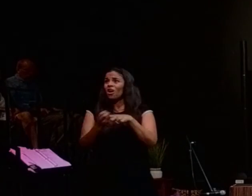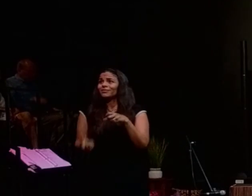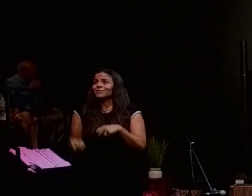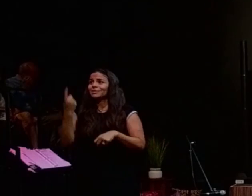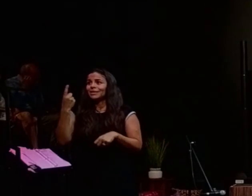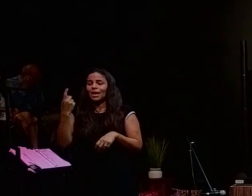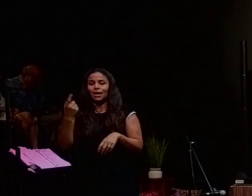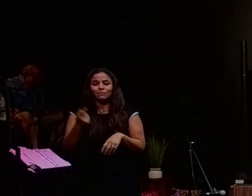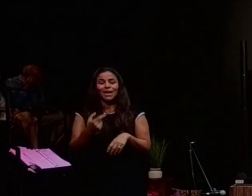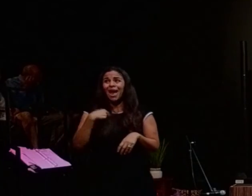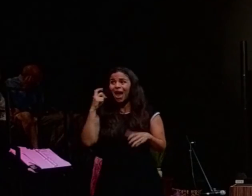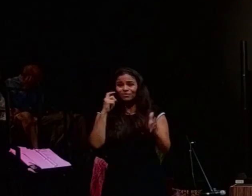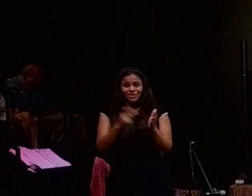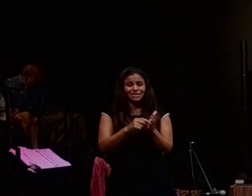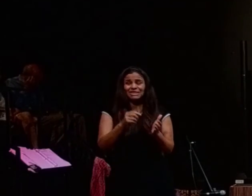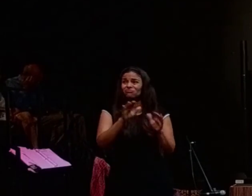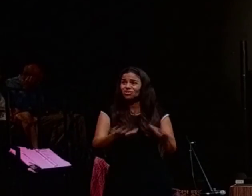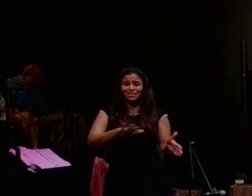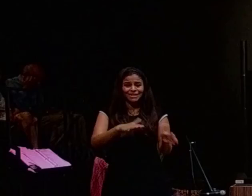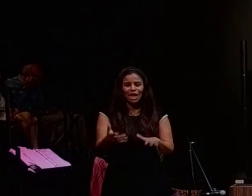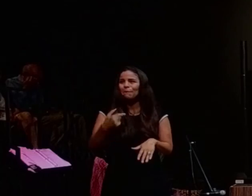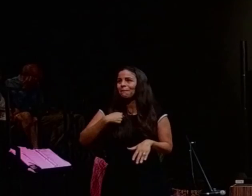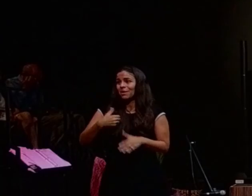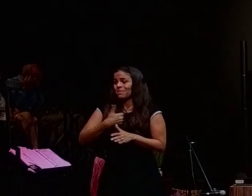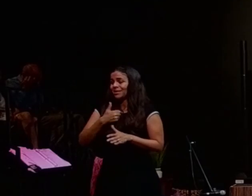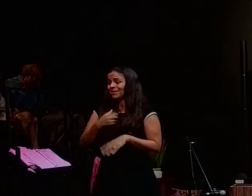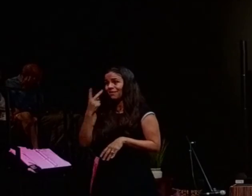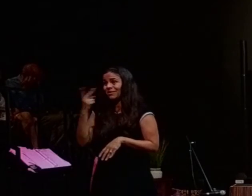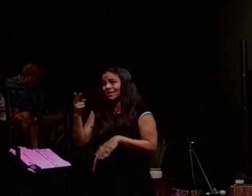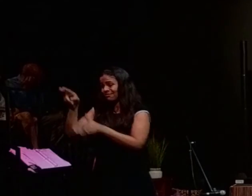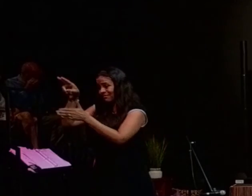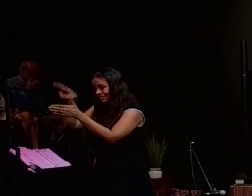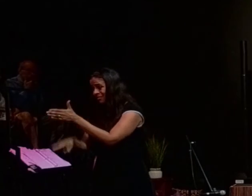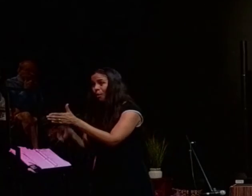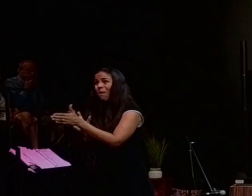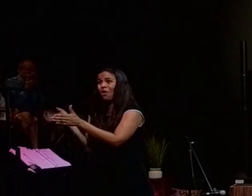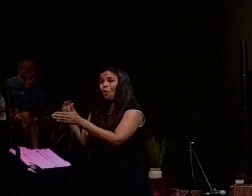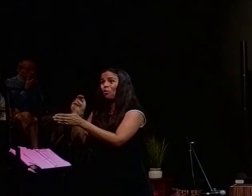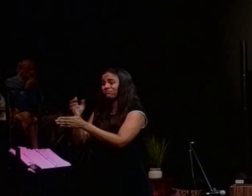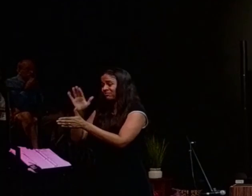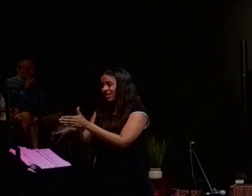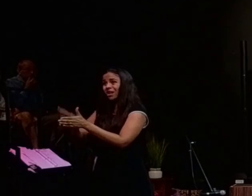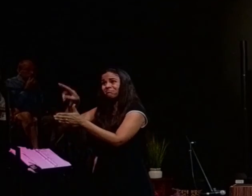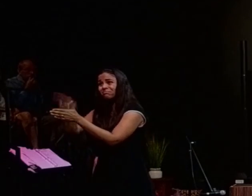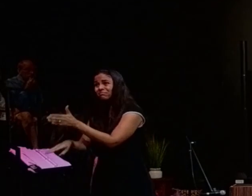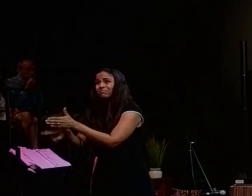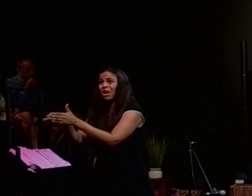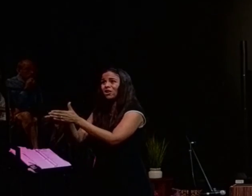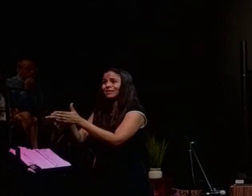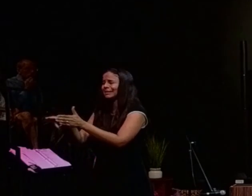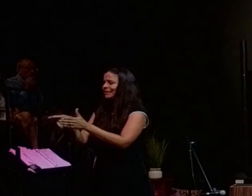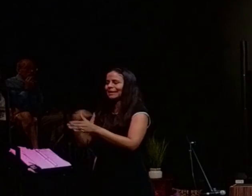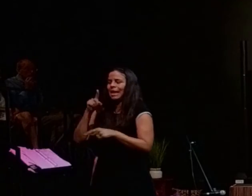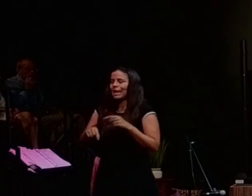I've seen children die, unfortunately, but I've never had to bury a child. I've never had to see a child, like my own child. And I can't imagine what that would be like.